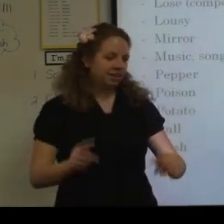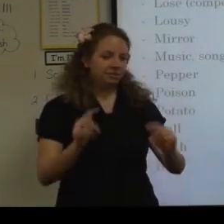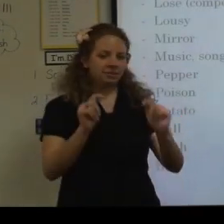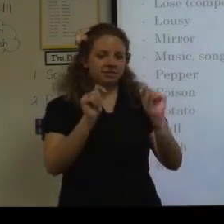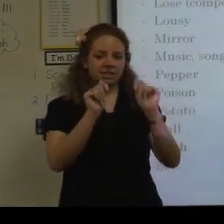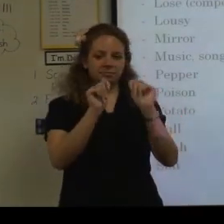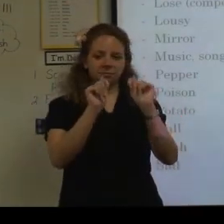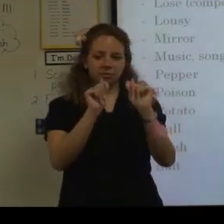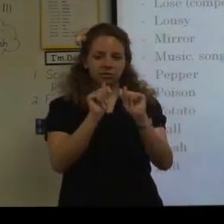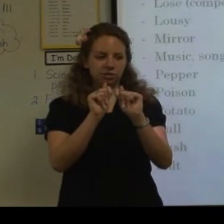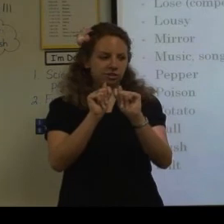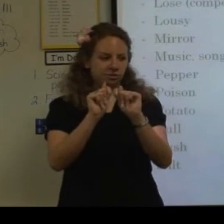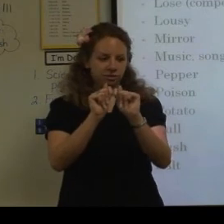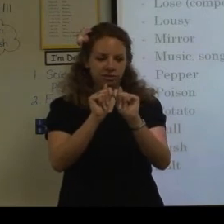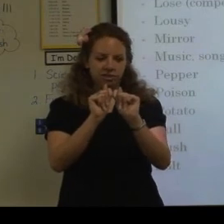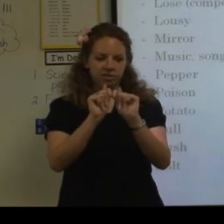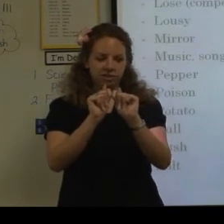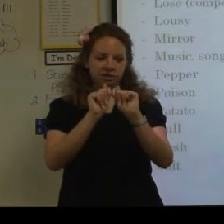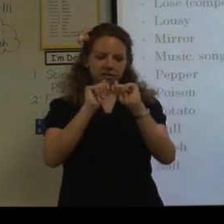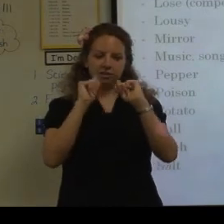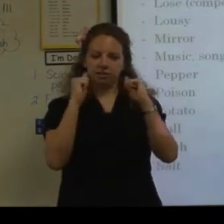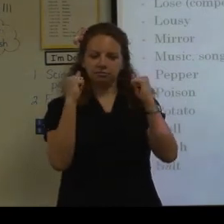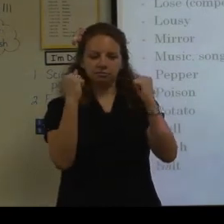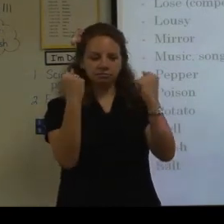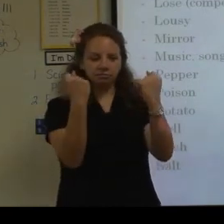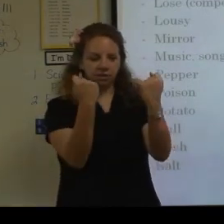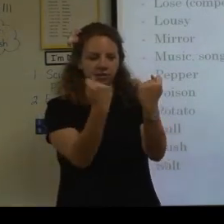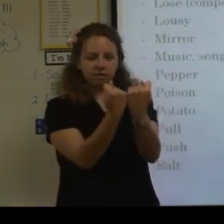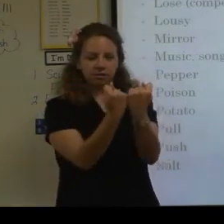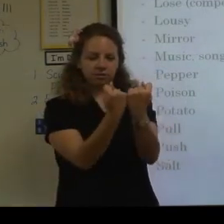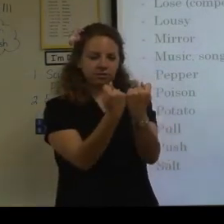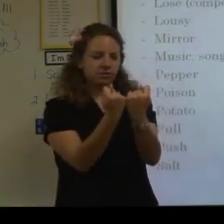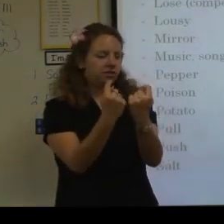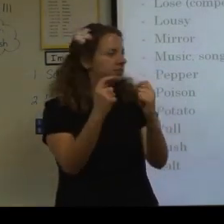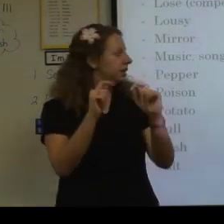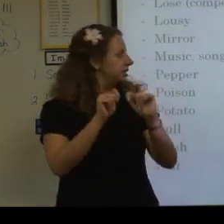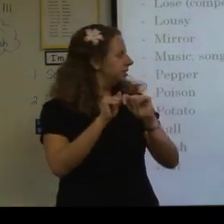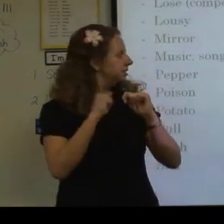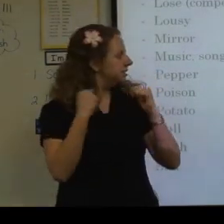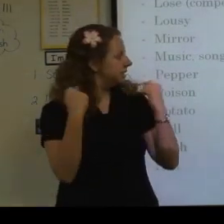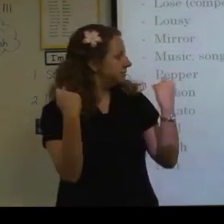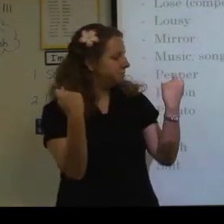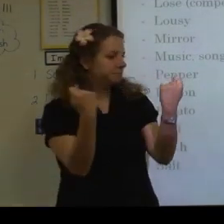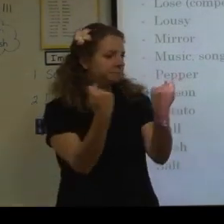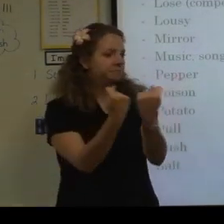And we have team, so it starts here with your T's together and goes to the other side. Is that for tribe too?